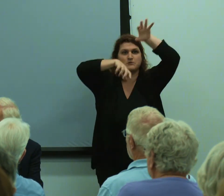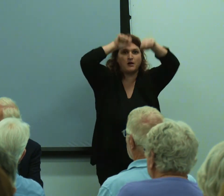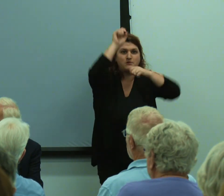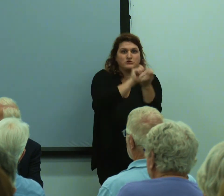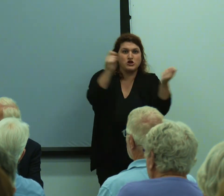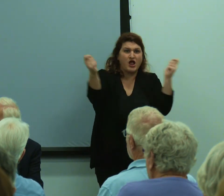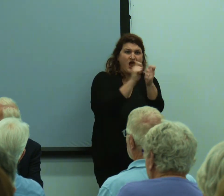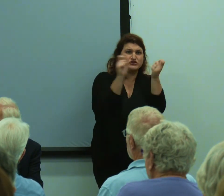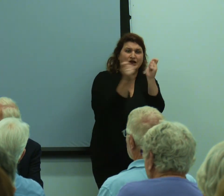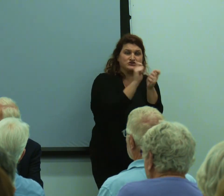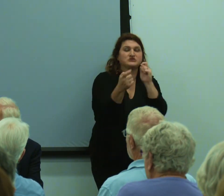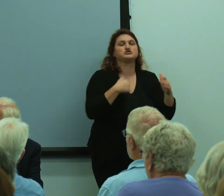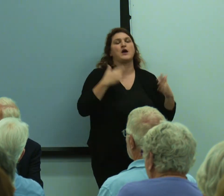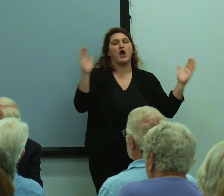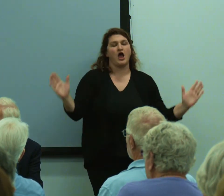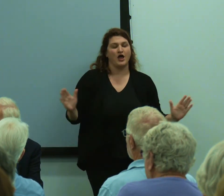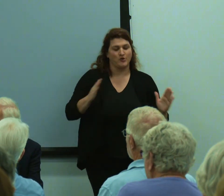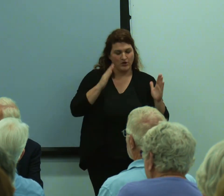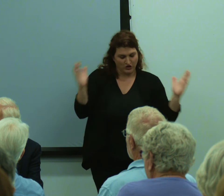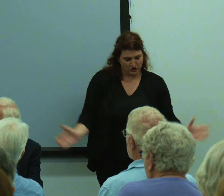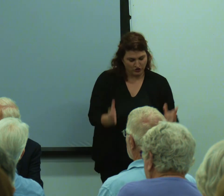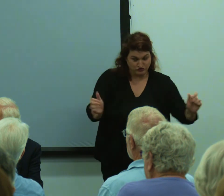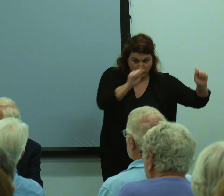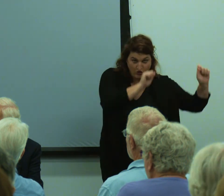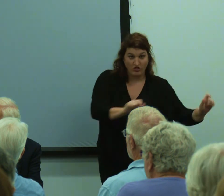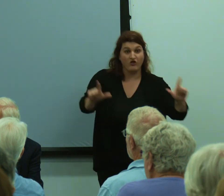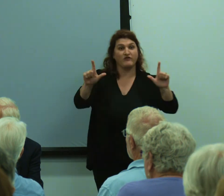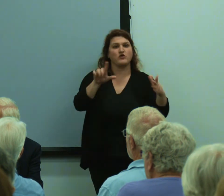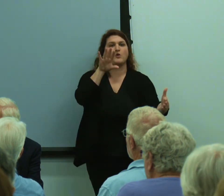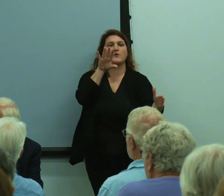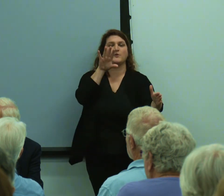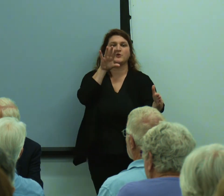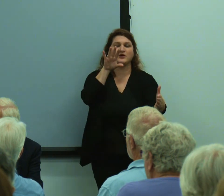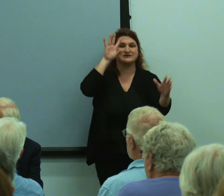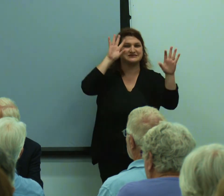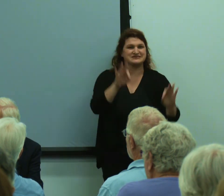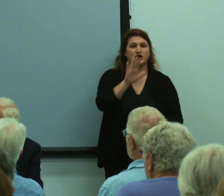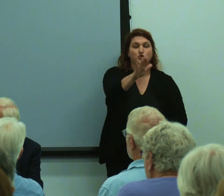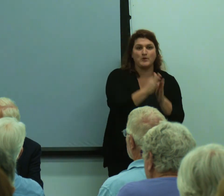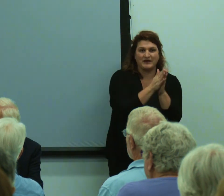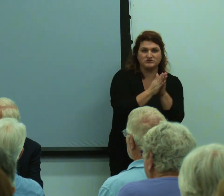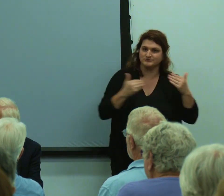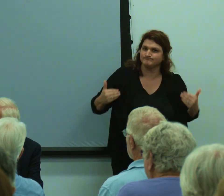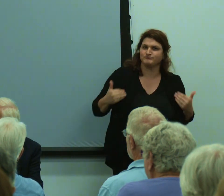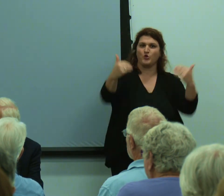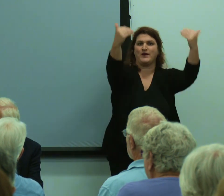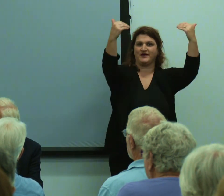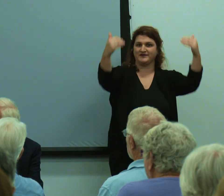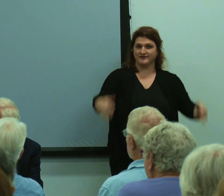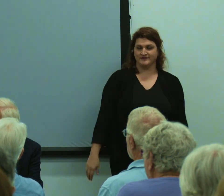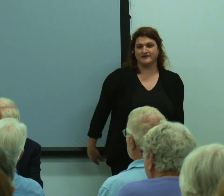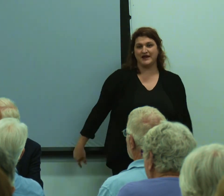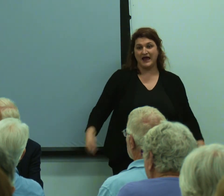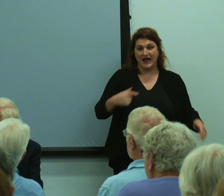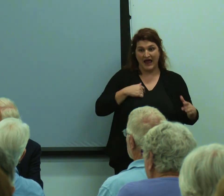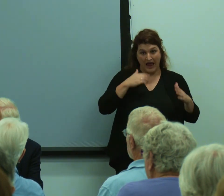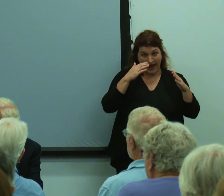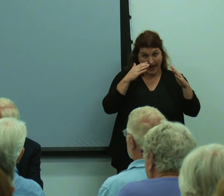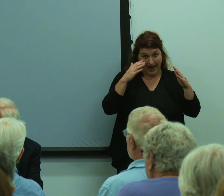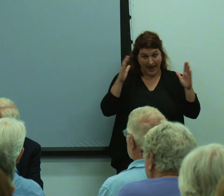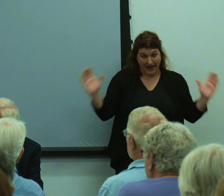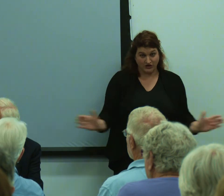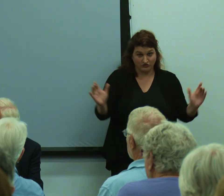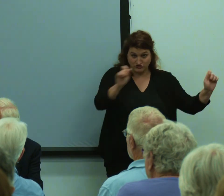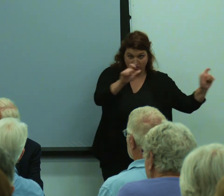reforming the system. So I would encourage each of us, pick your passion and get to work doing it. And I encourage all of us